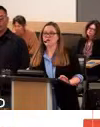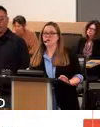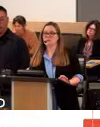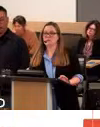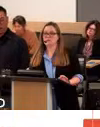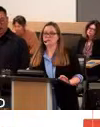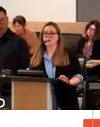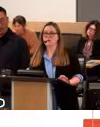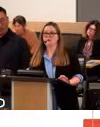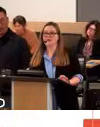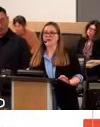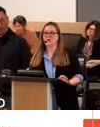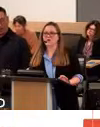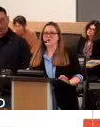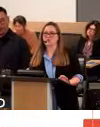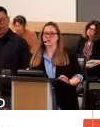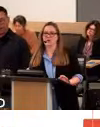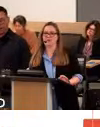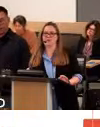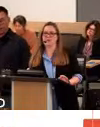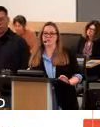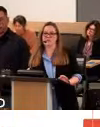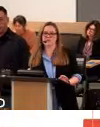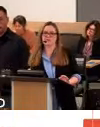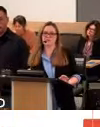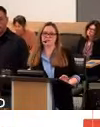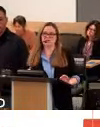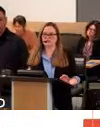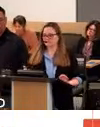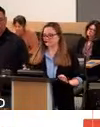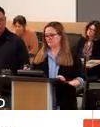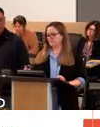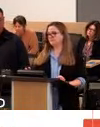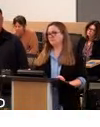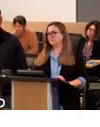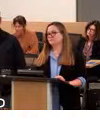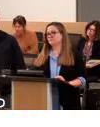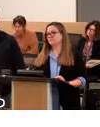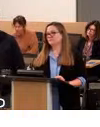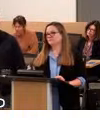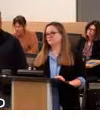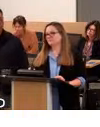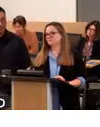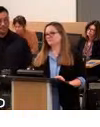an awesome thought partner and coach during my evaluation cycle this year.